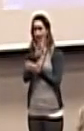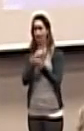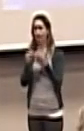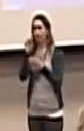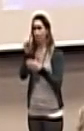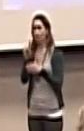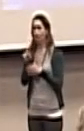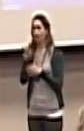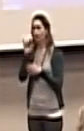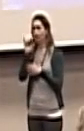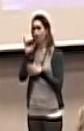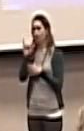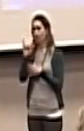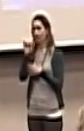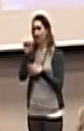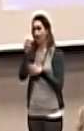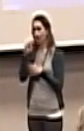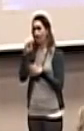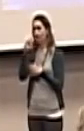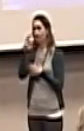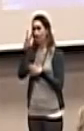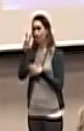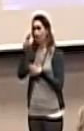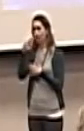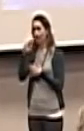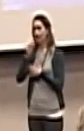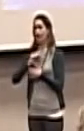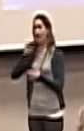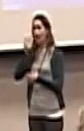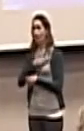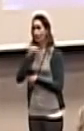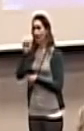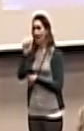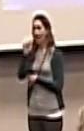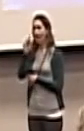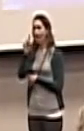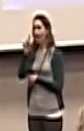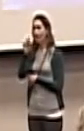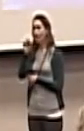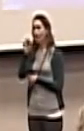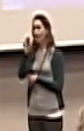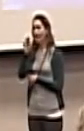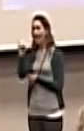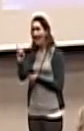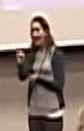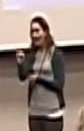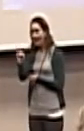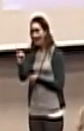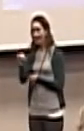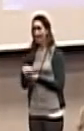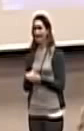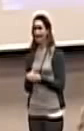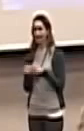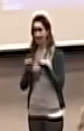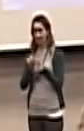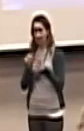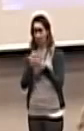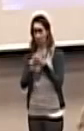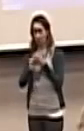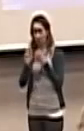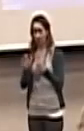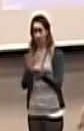Yahweh, our Adonai, he said. Our Adonai. And then the same writer in Psalm